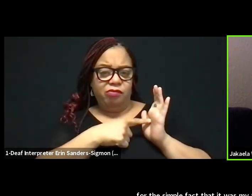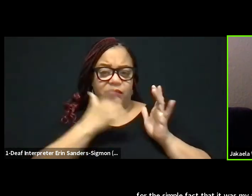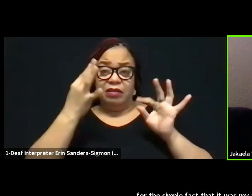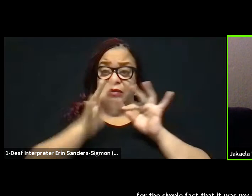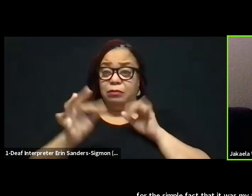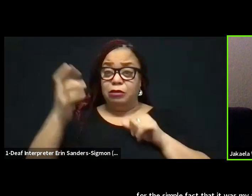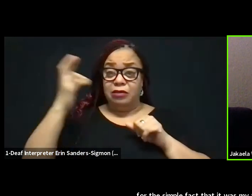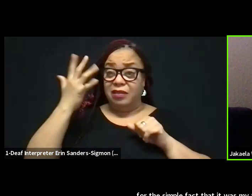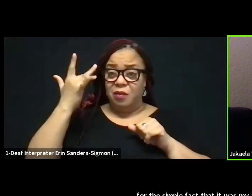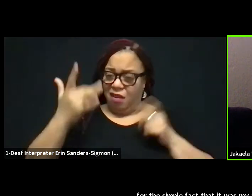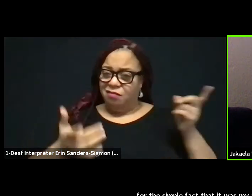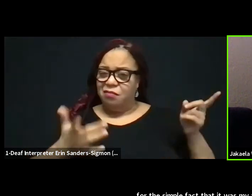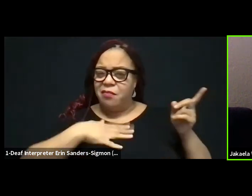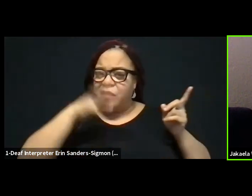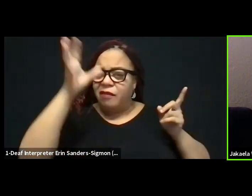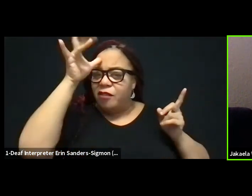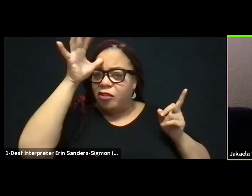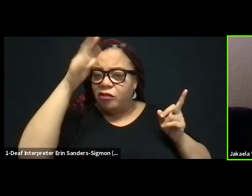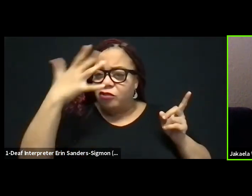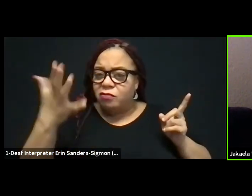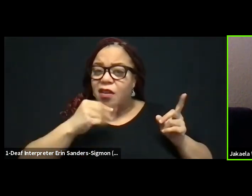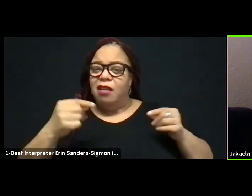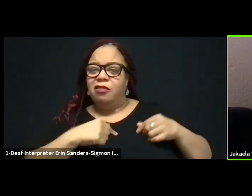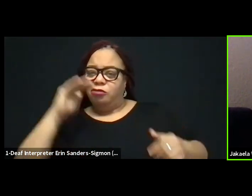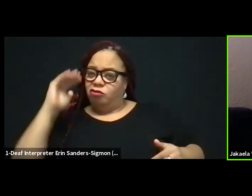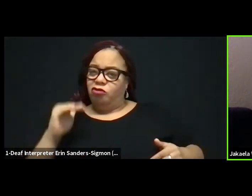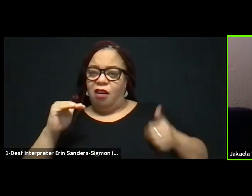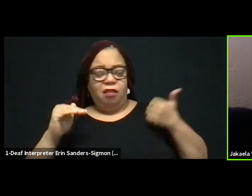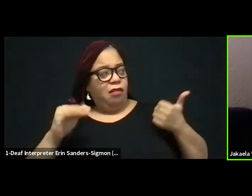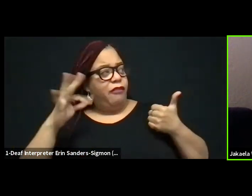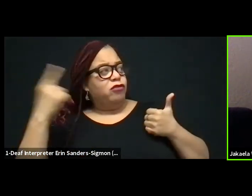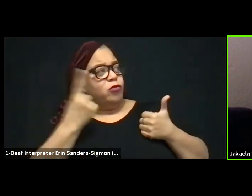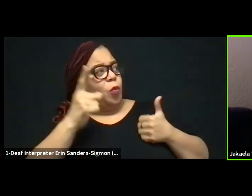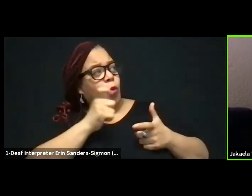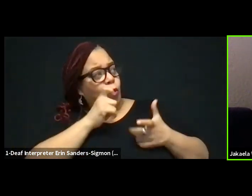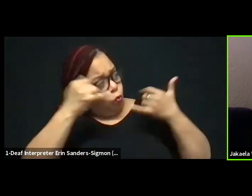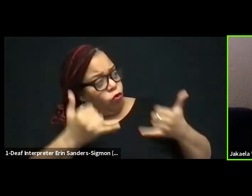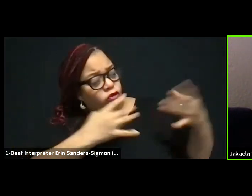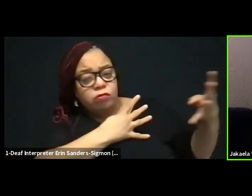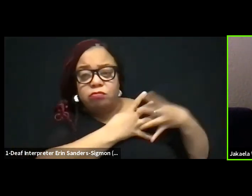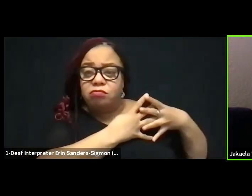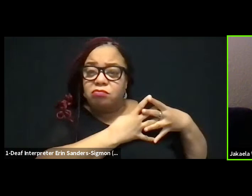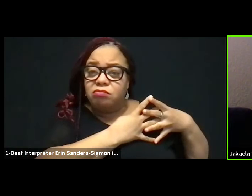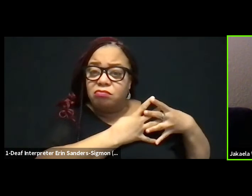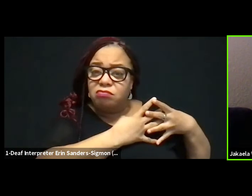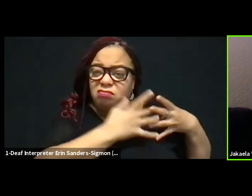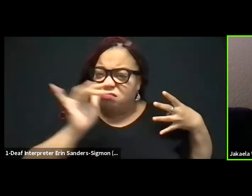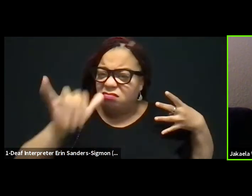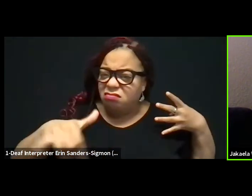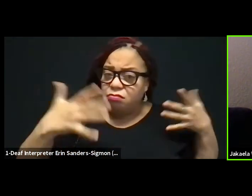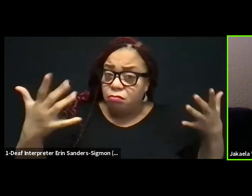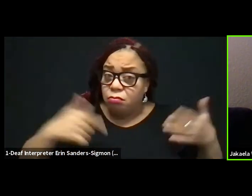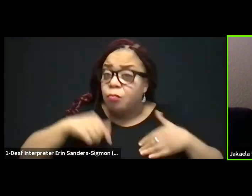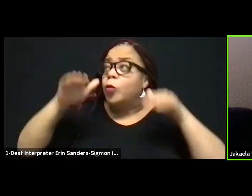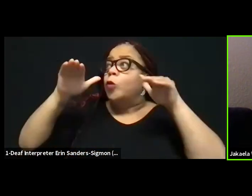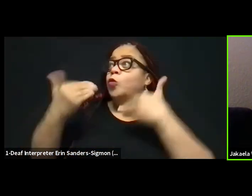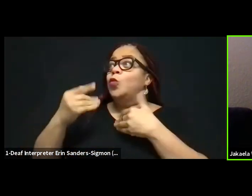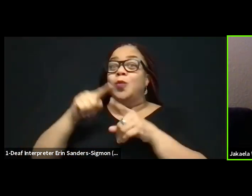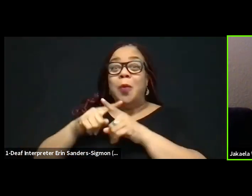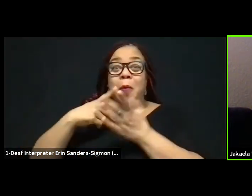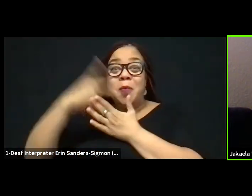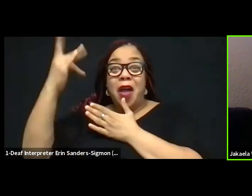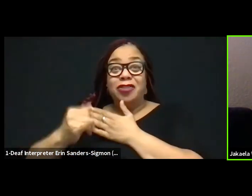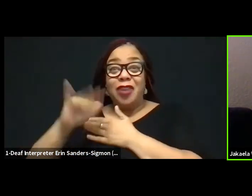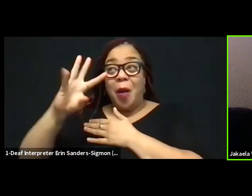was introduced into Project What by a best friend of mine who was already currently in the program. Her father also has